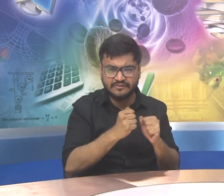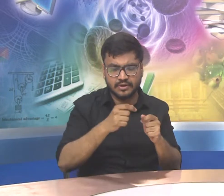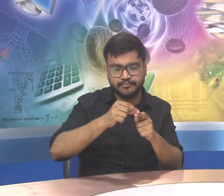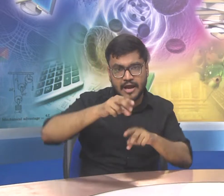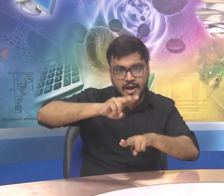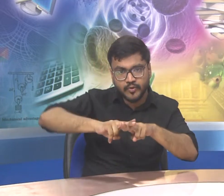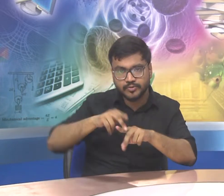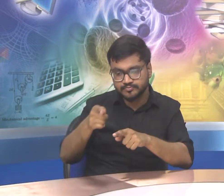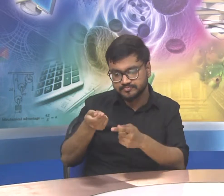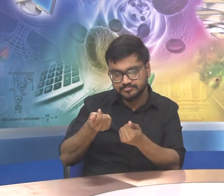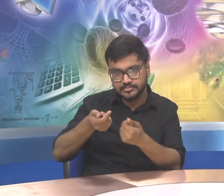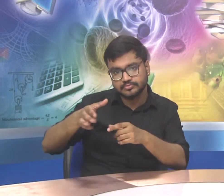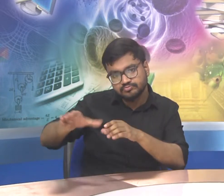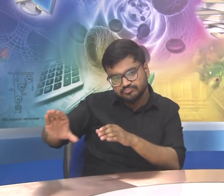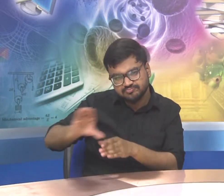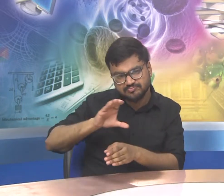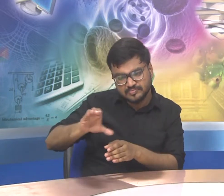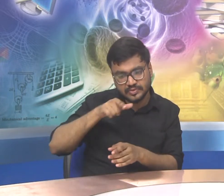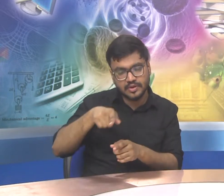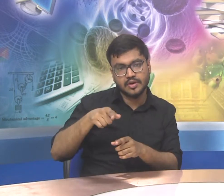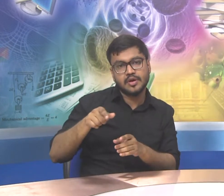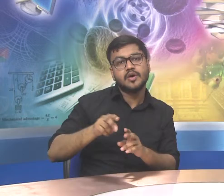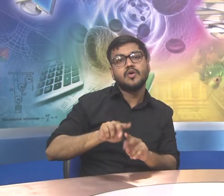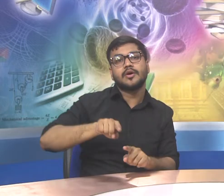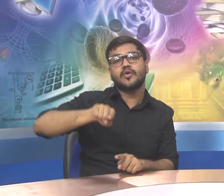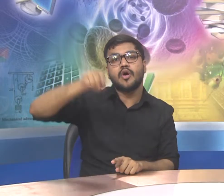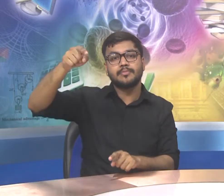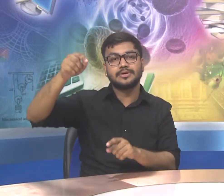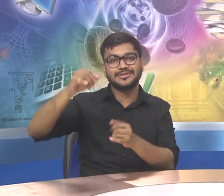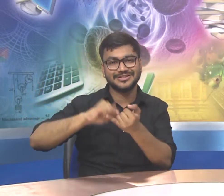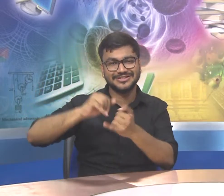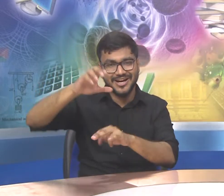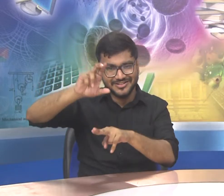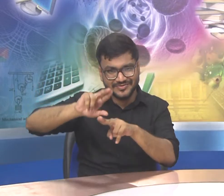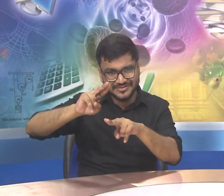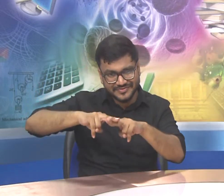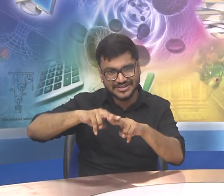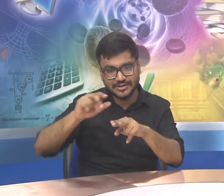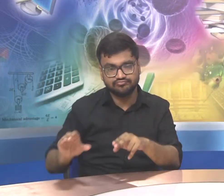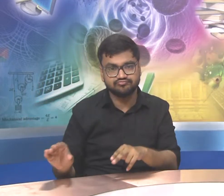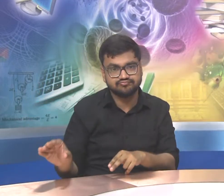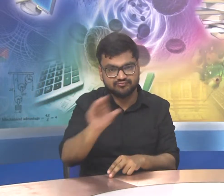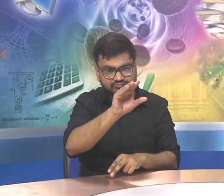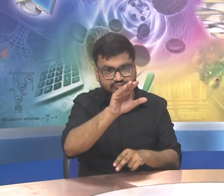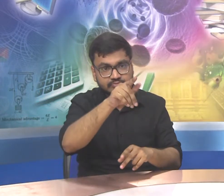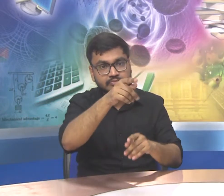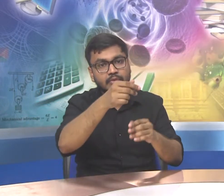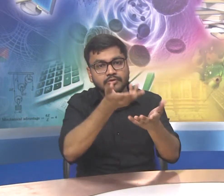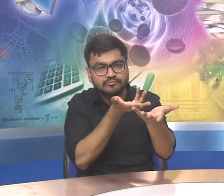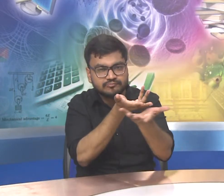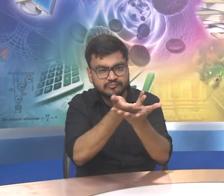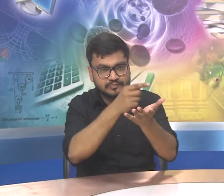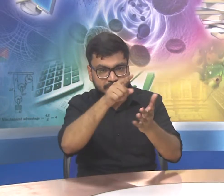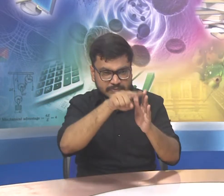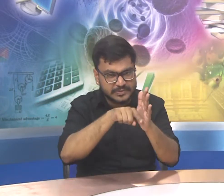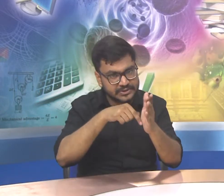money, banks perform a number of other functions which are called